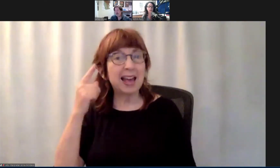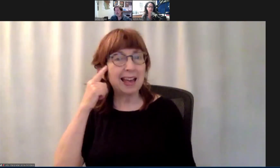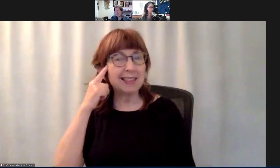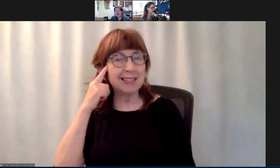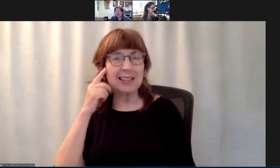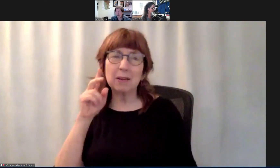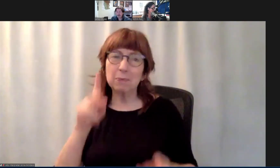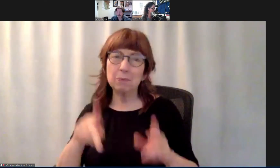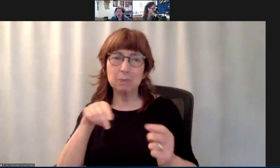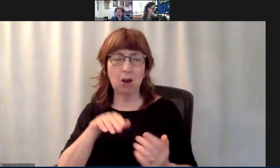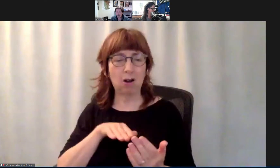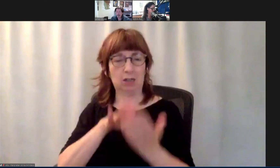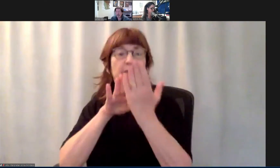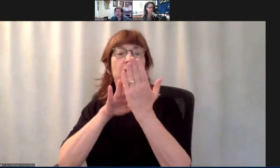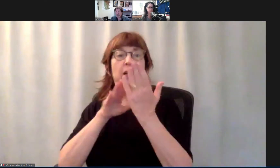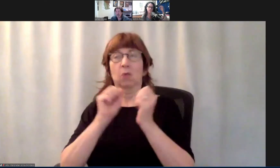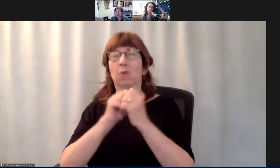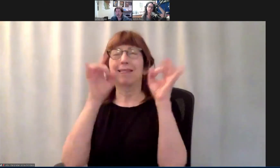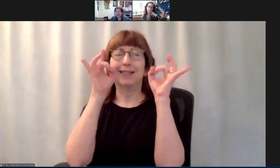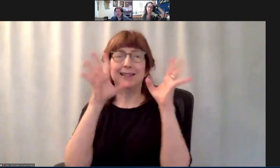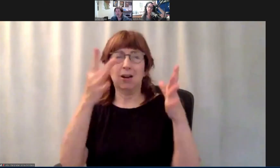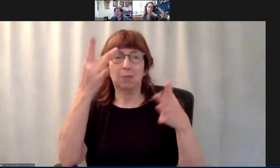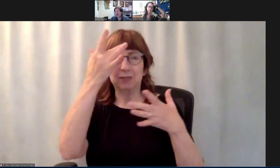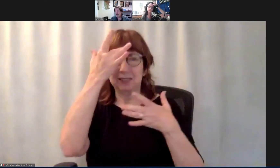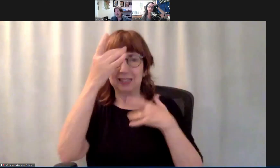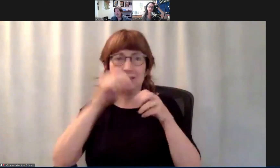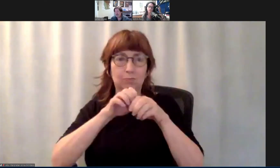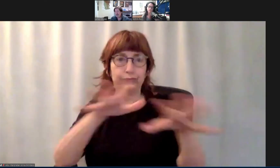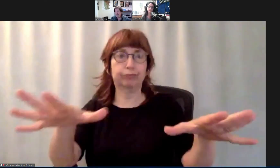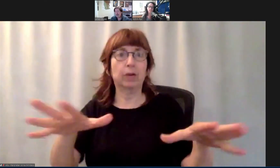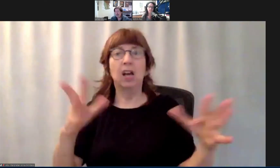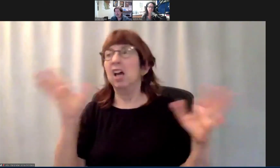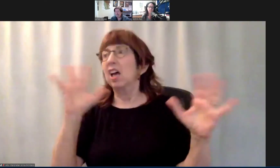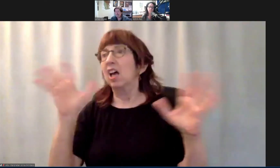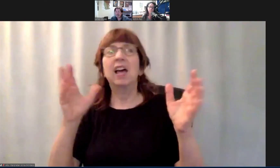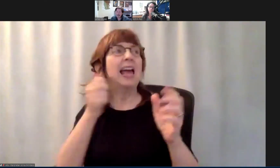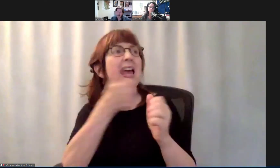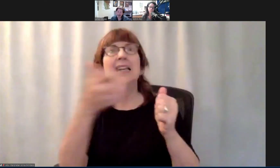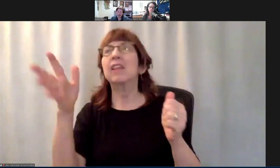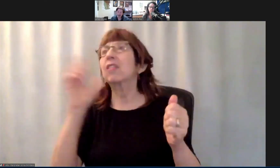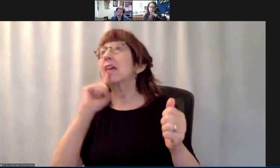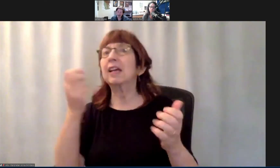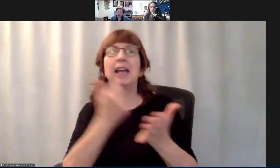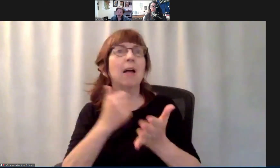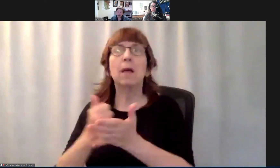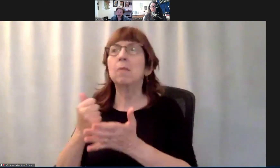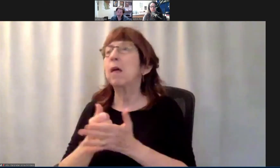a terrible disease and pandemic, they're reaching for straws.